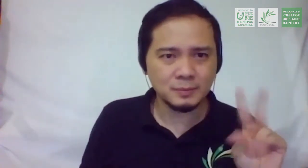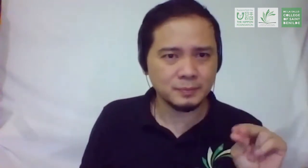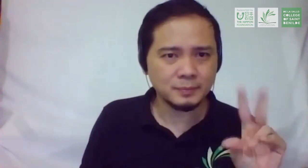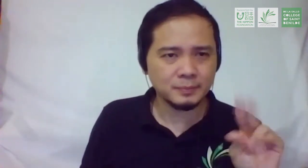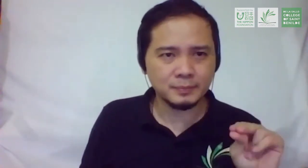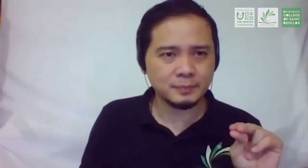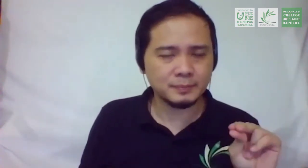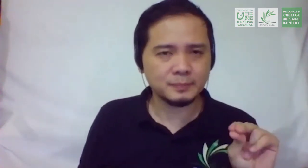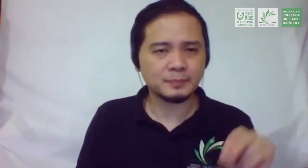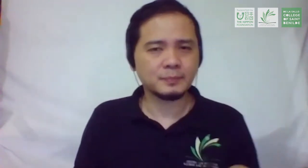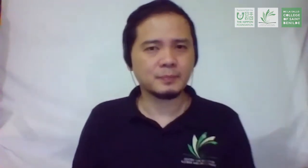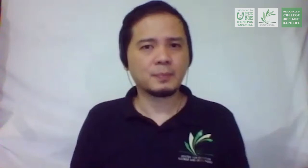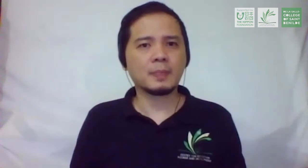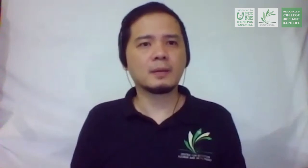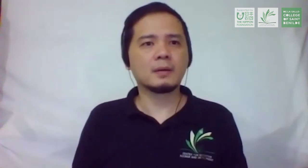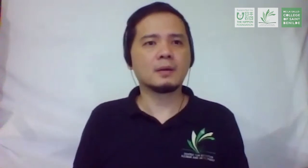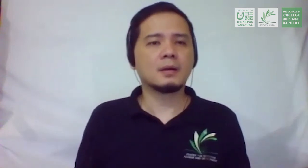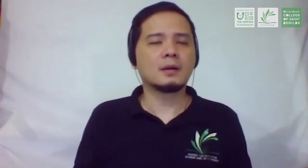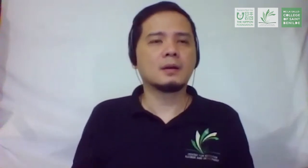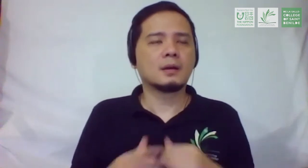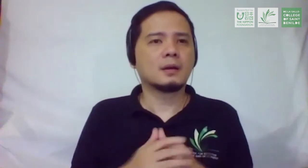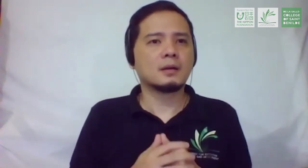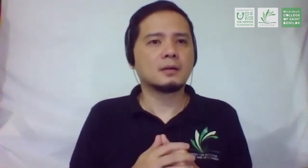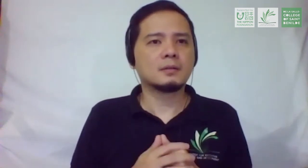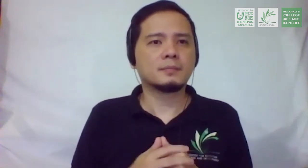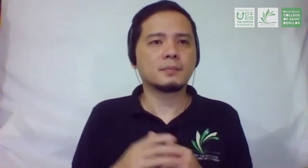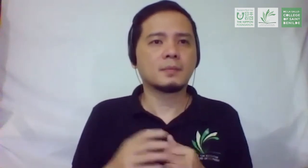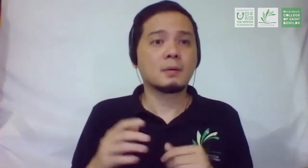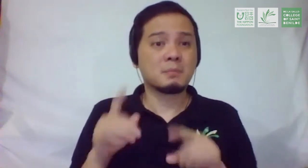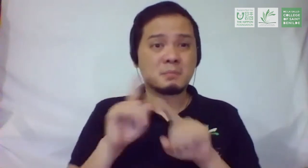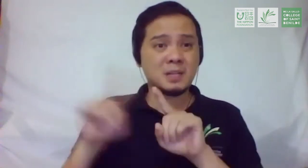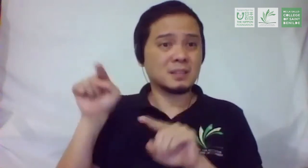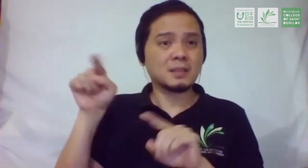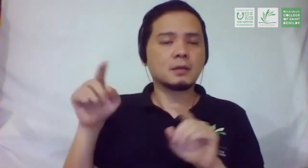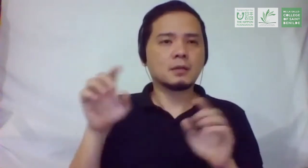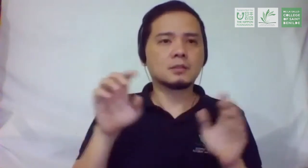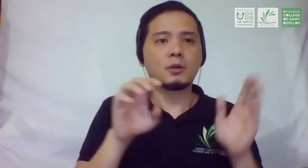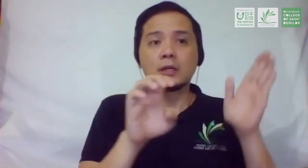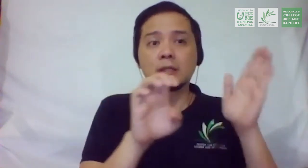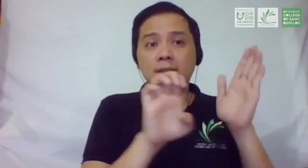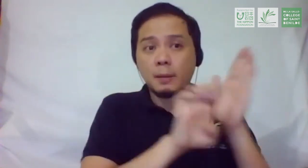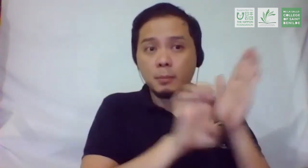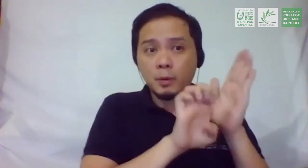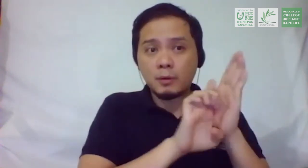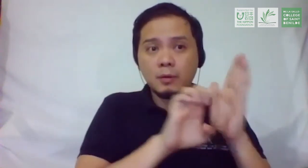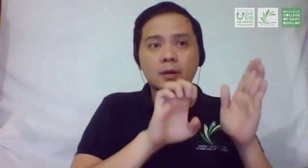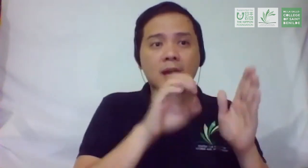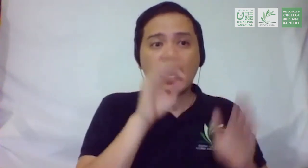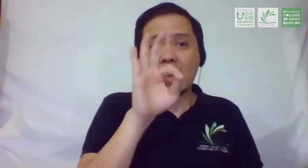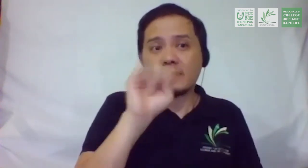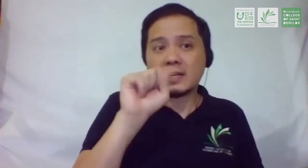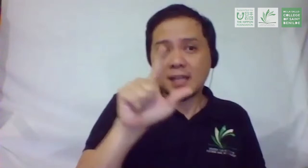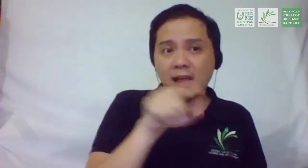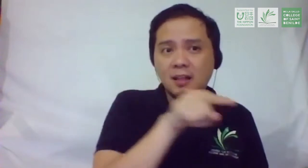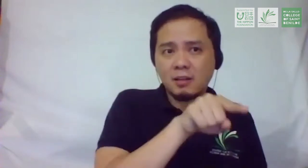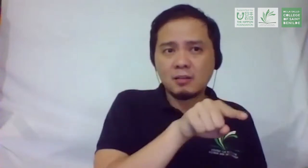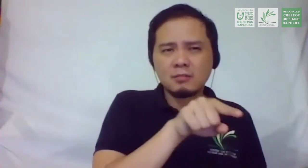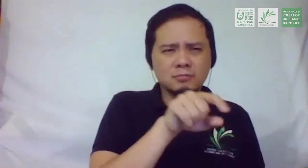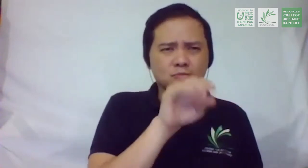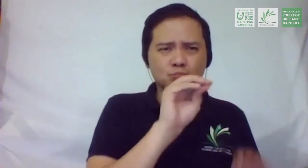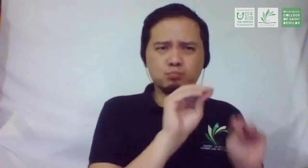Okay. Even if you put in the examples from Filipino Sign Language, it's important you think